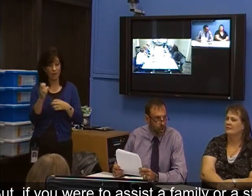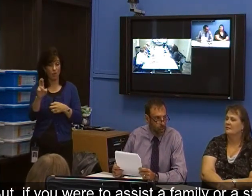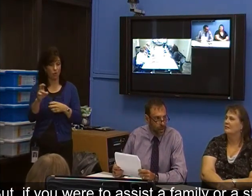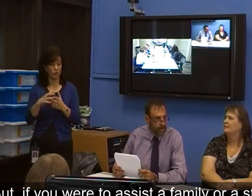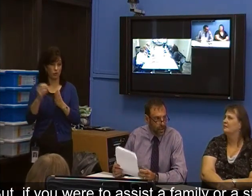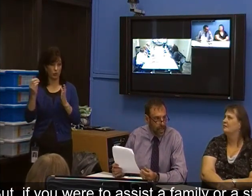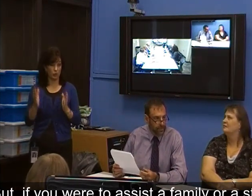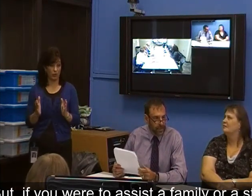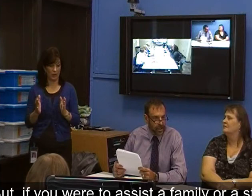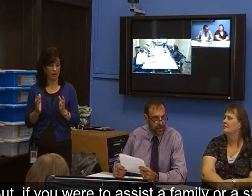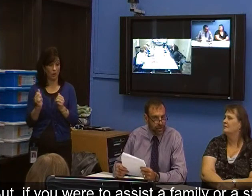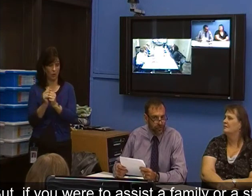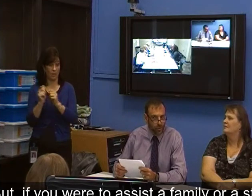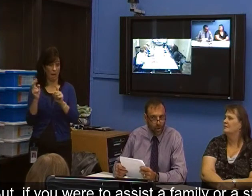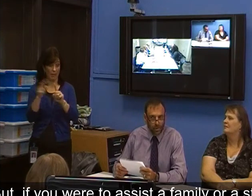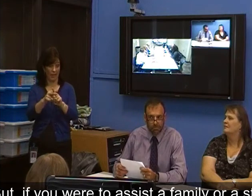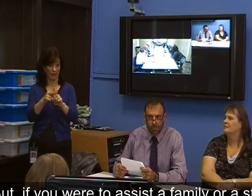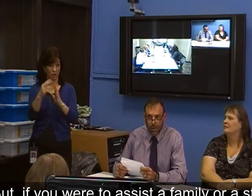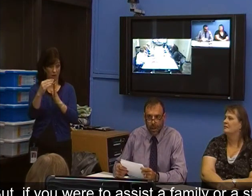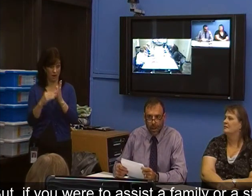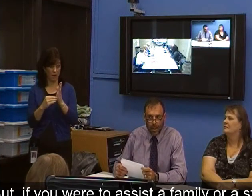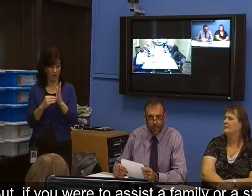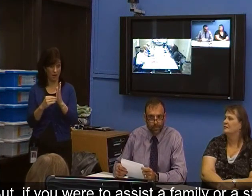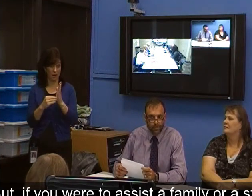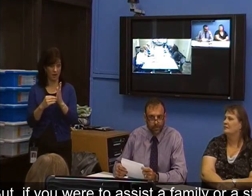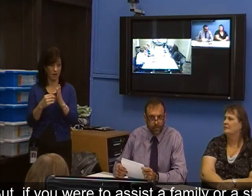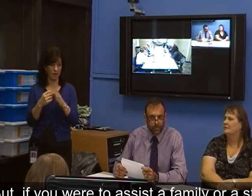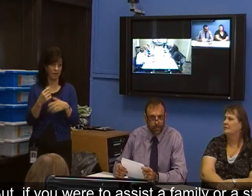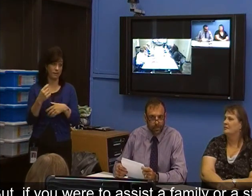student with an application for